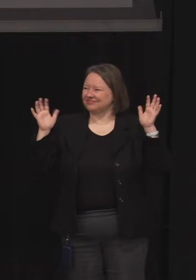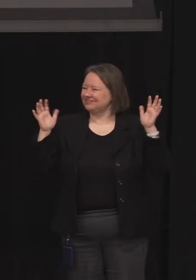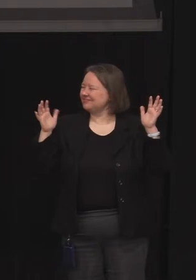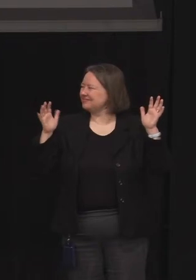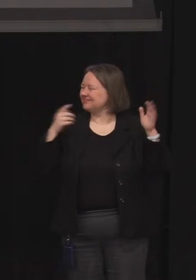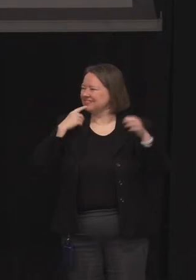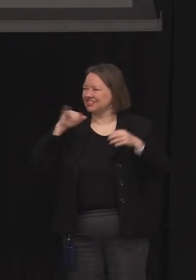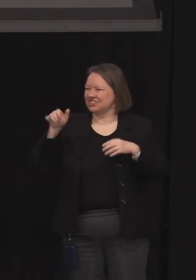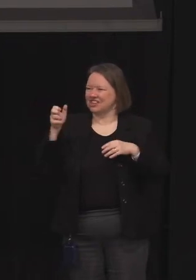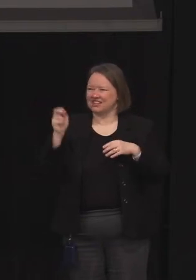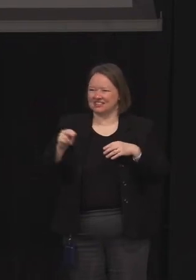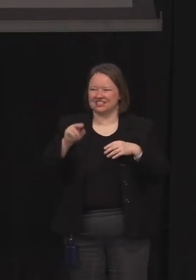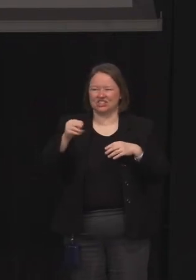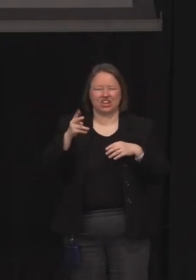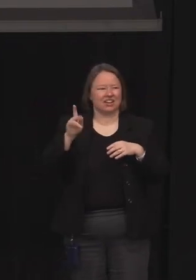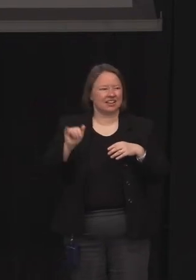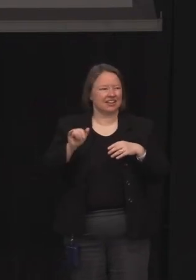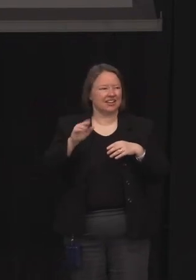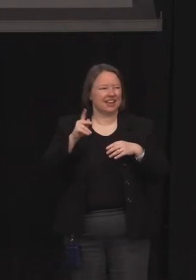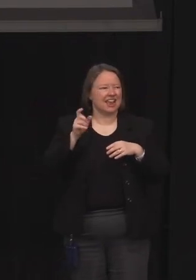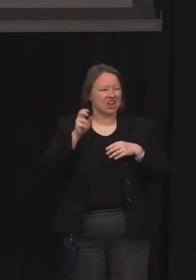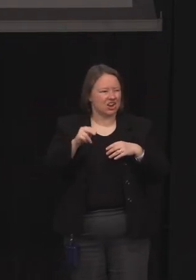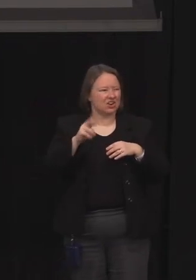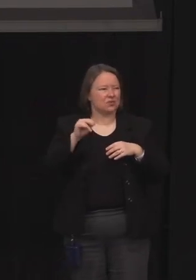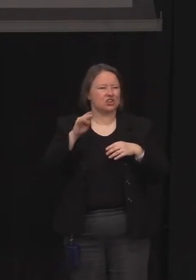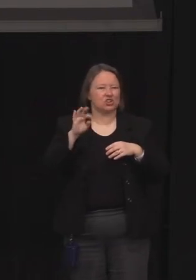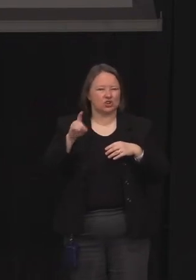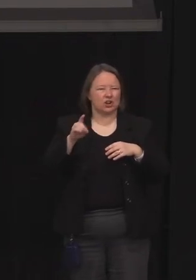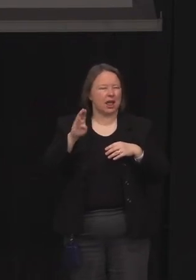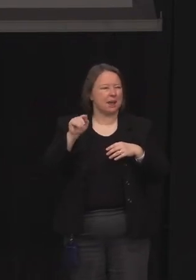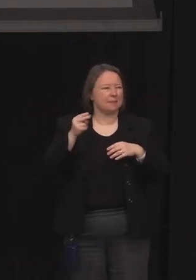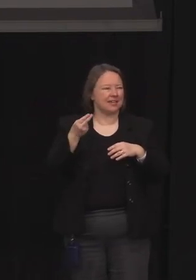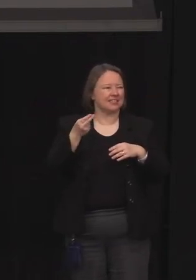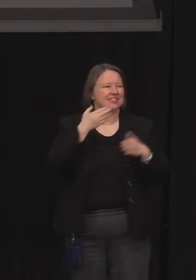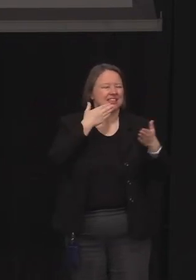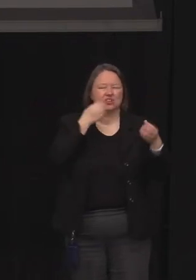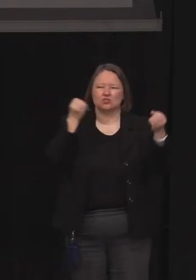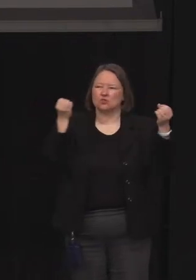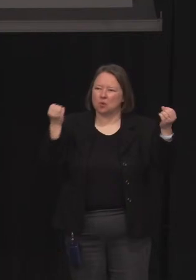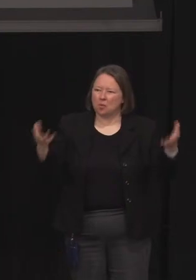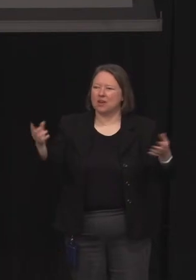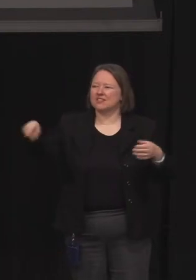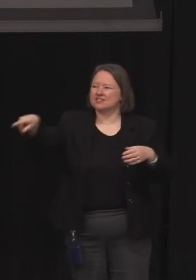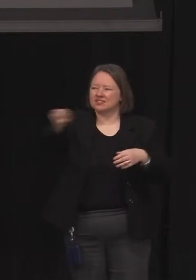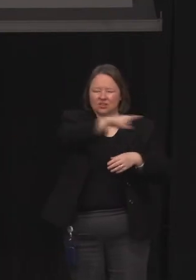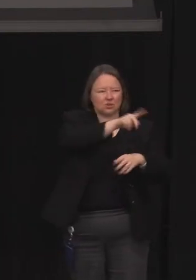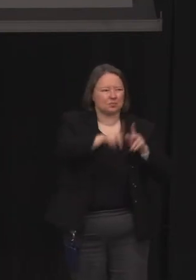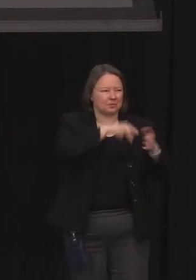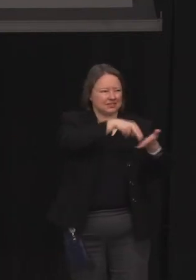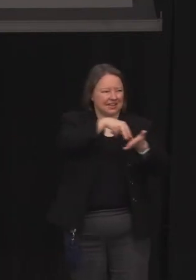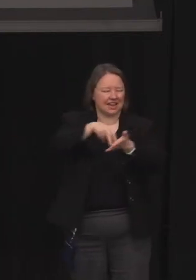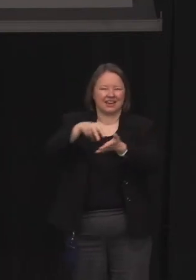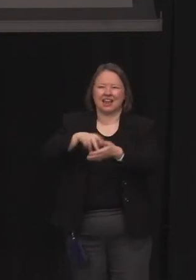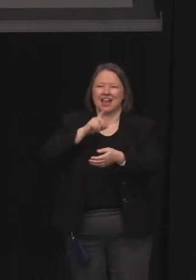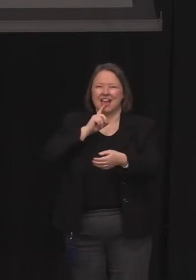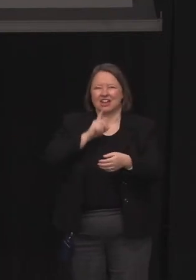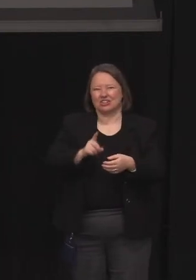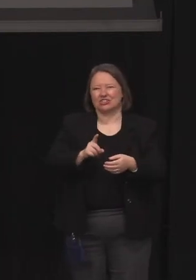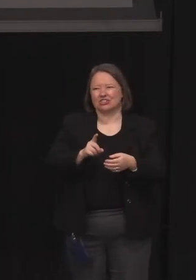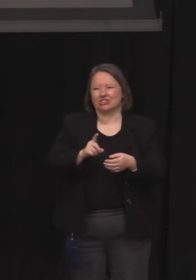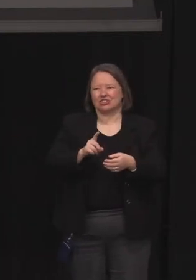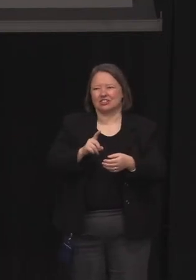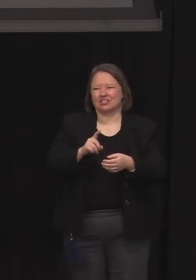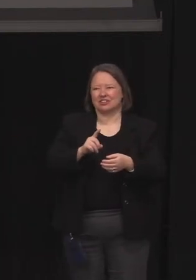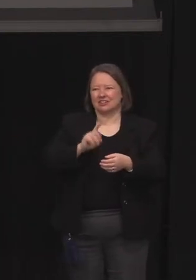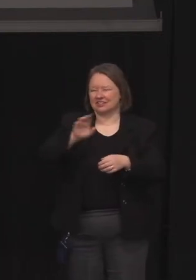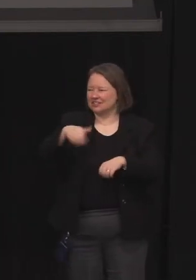Caitlin, Jason, Karen, Richard, and Beth, thank you all so much. They were the ones that was actually put all